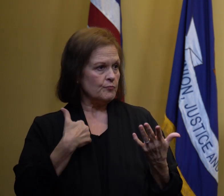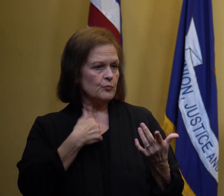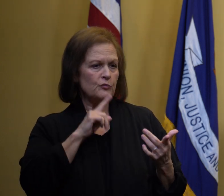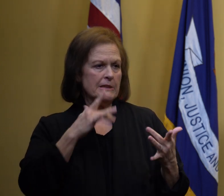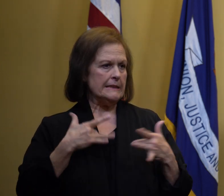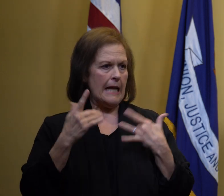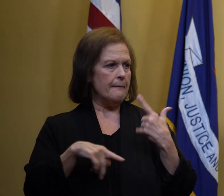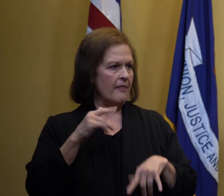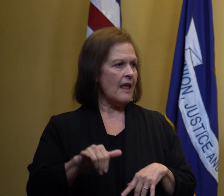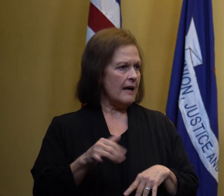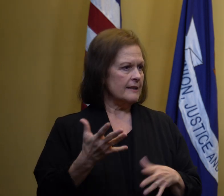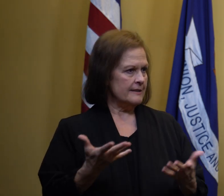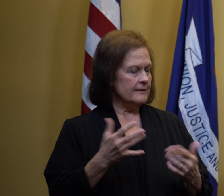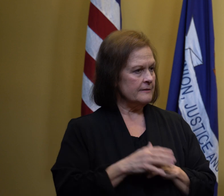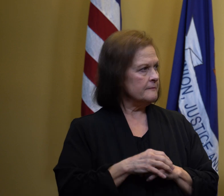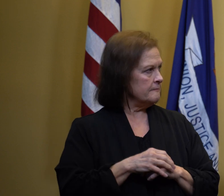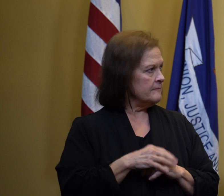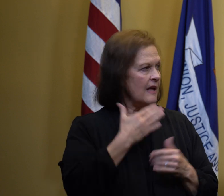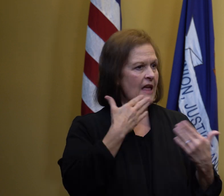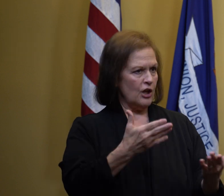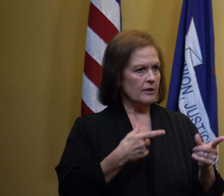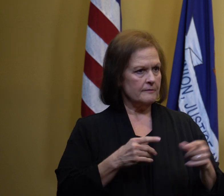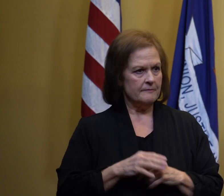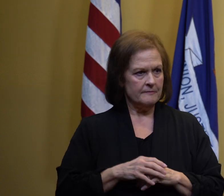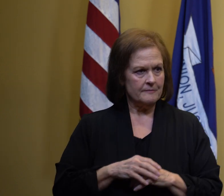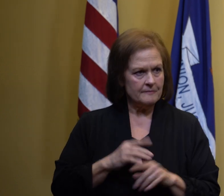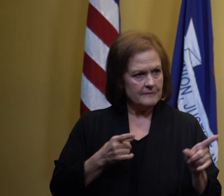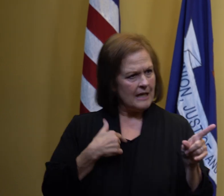excited to be here, be at this stage. Thank you all. Thank you so much. Mayor Thank you. Cantrell, may I ask